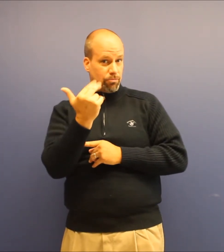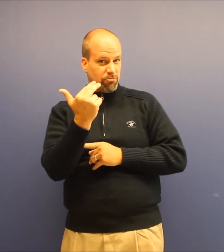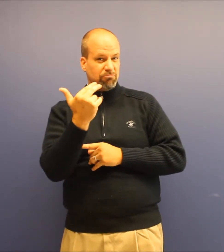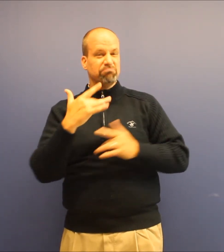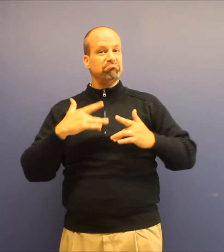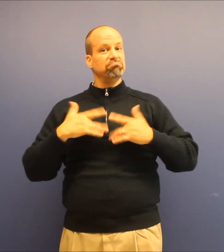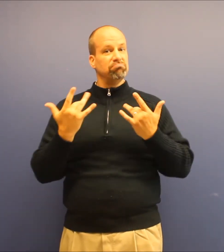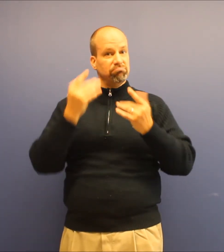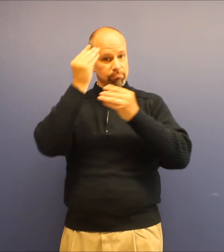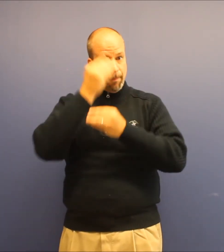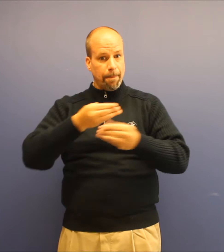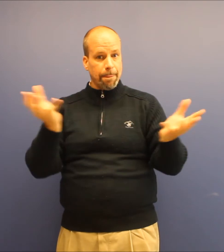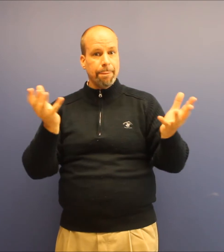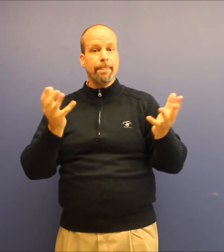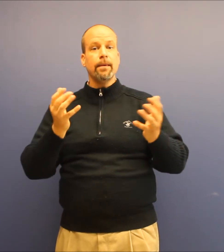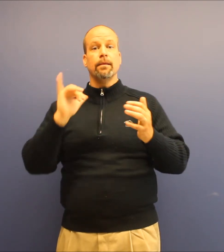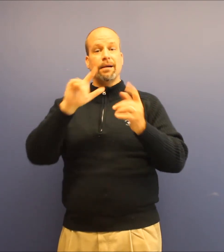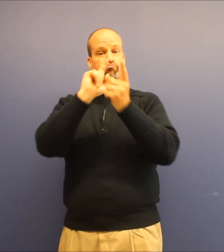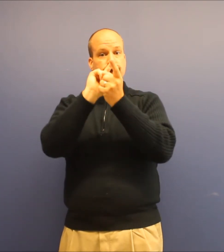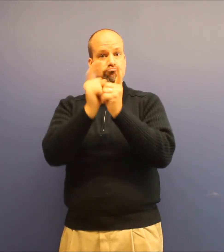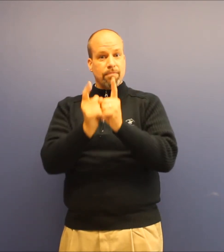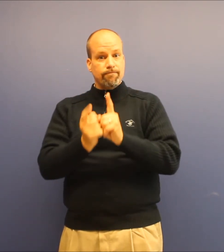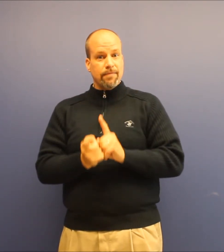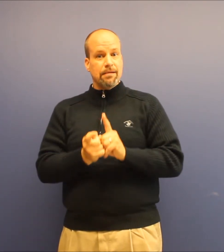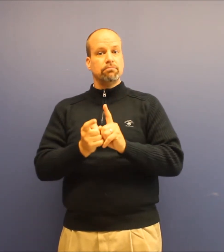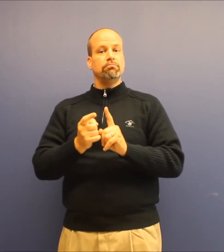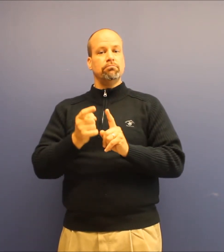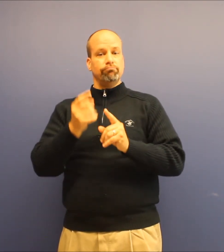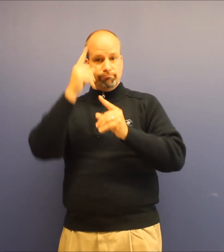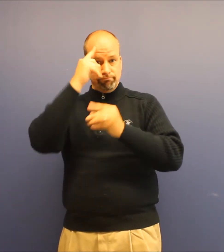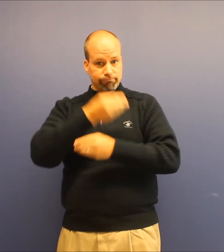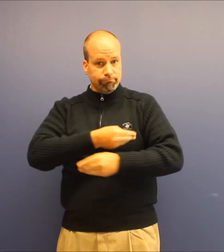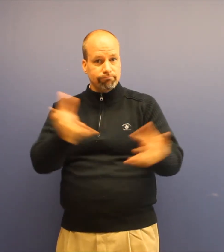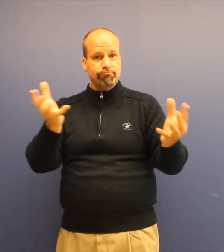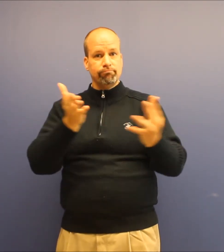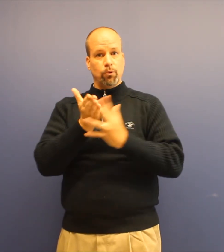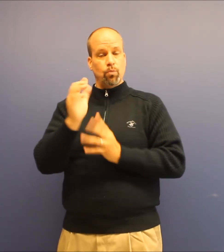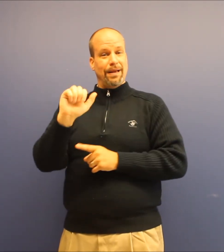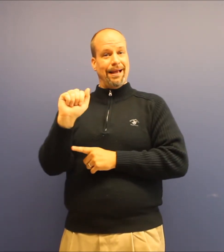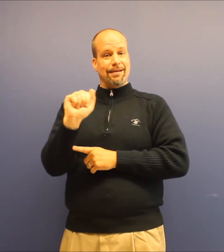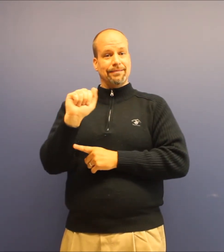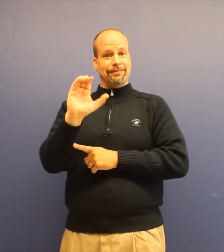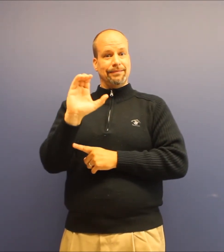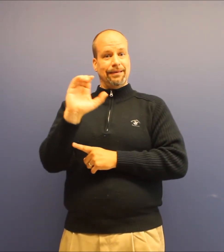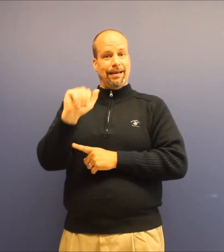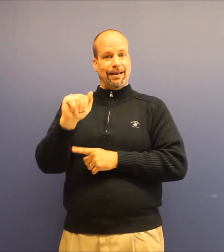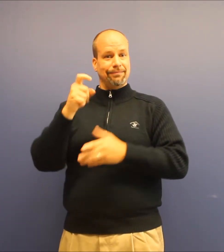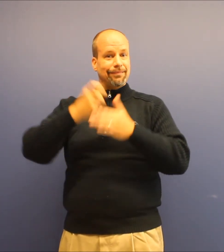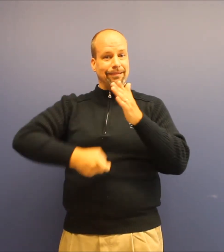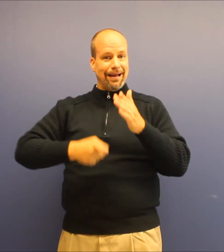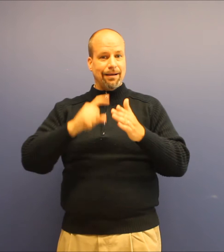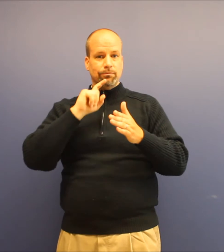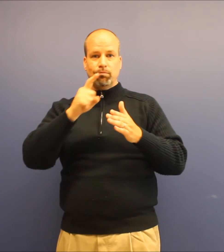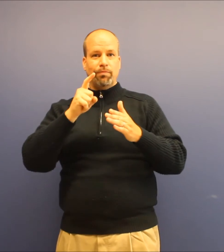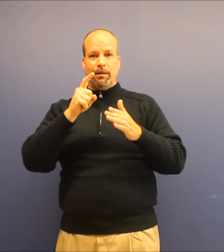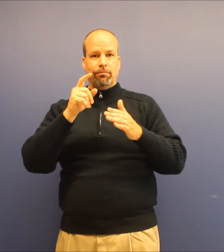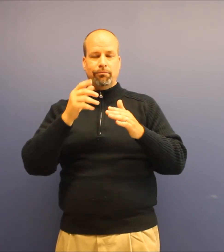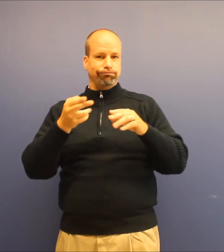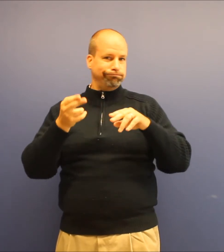From the July 13th update, the revised version keeps some of the ACA's taxes on